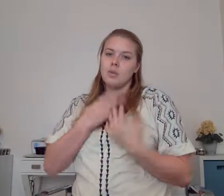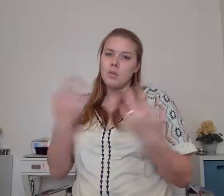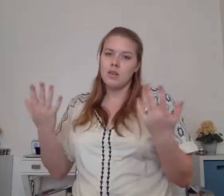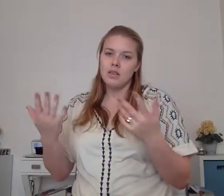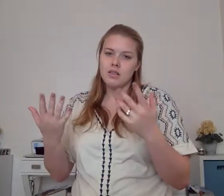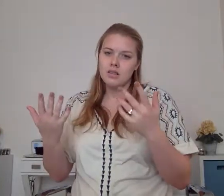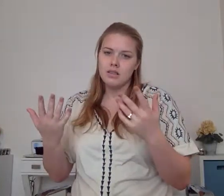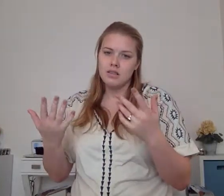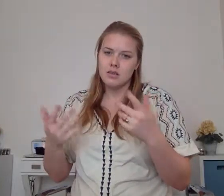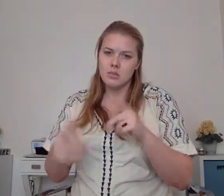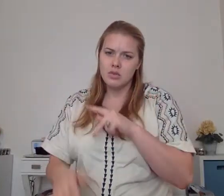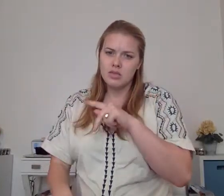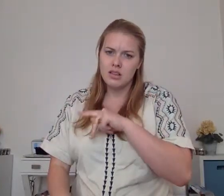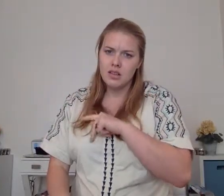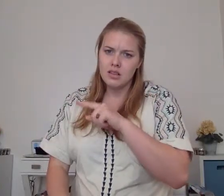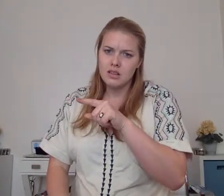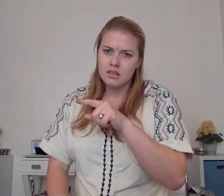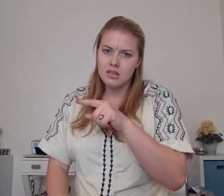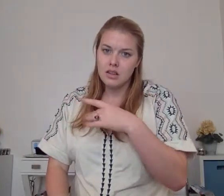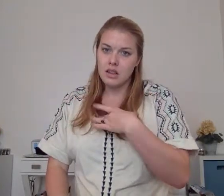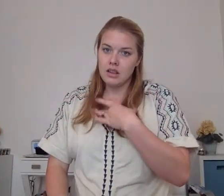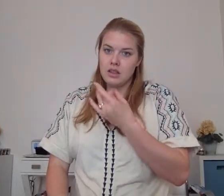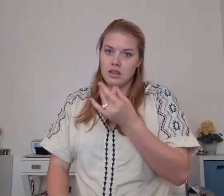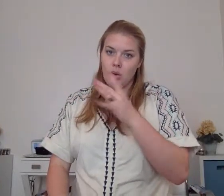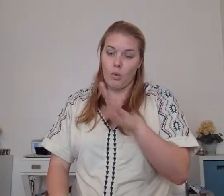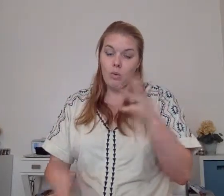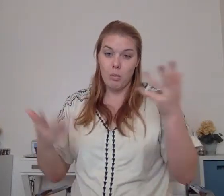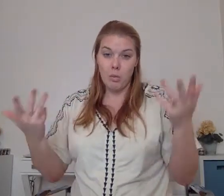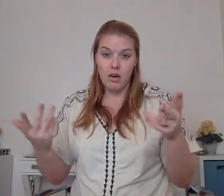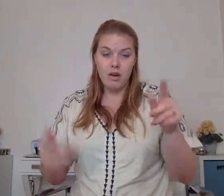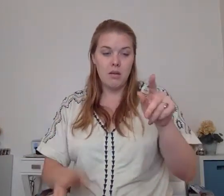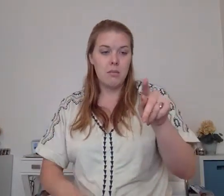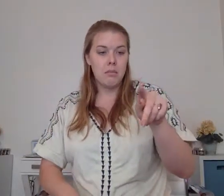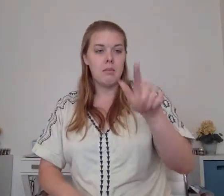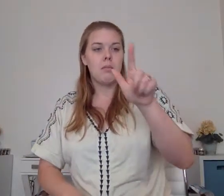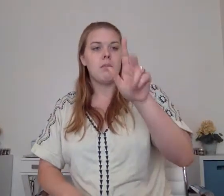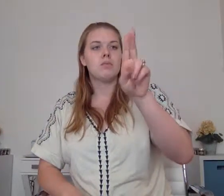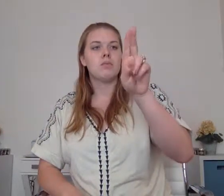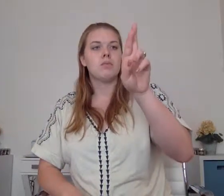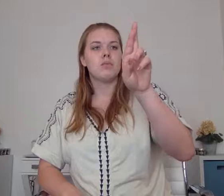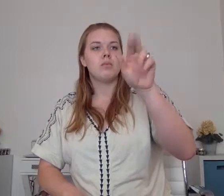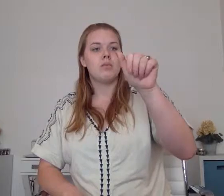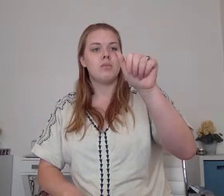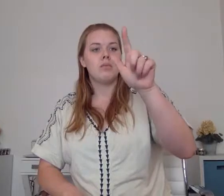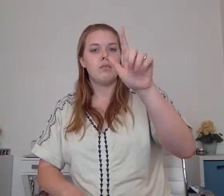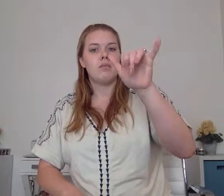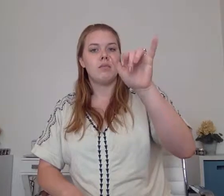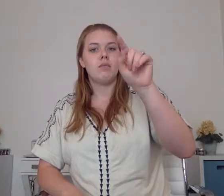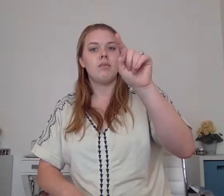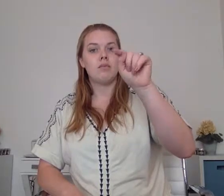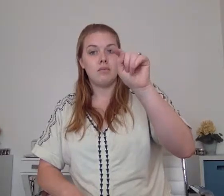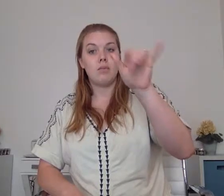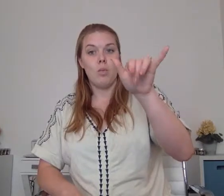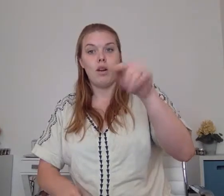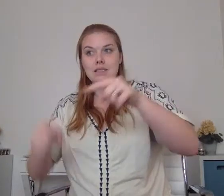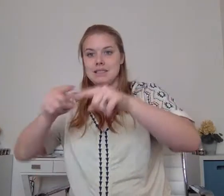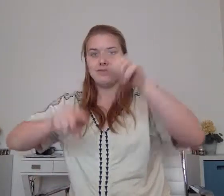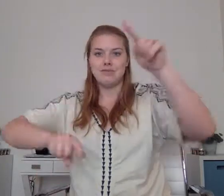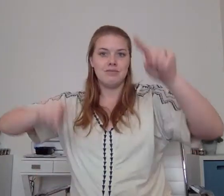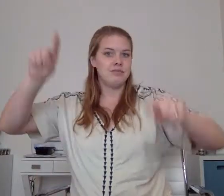strongly, strongly dislike plurality. They cannot deal with multiplicity. Adorno used to